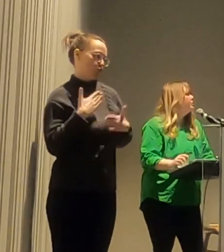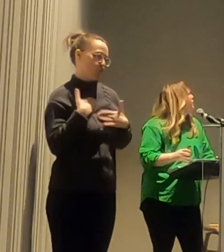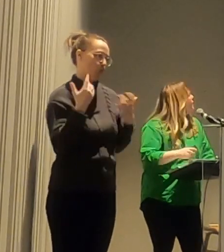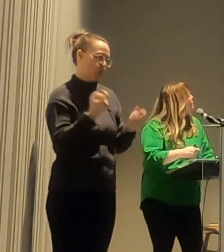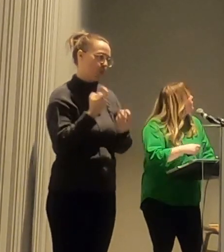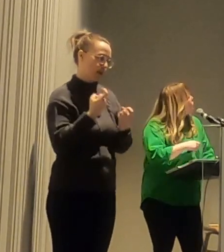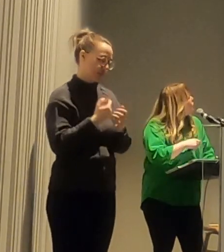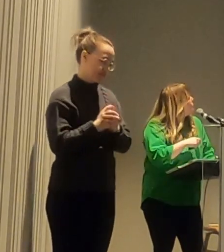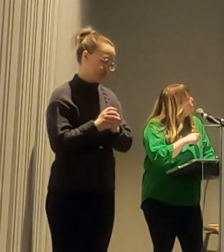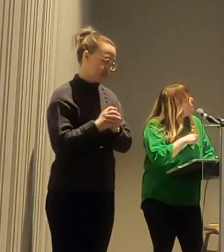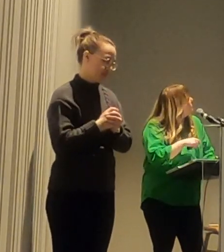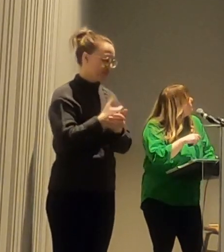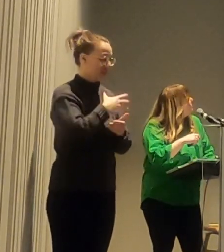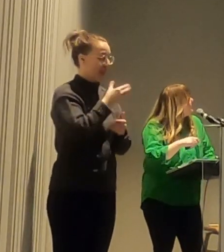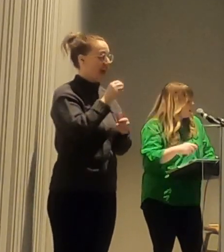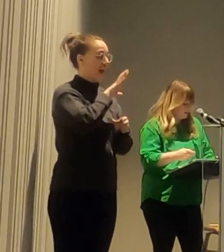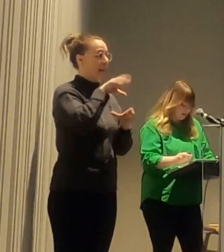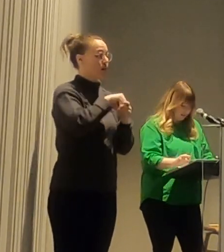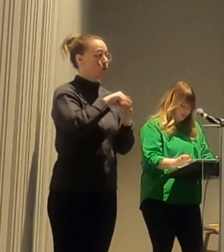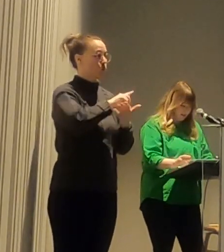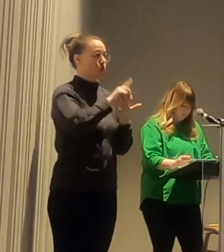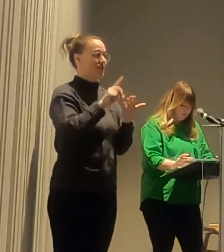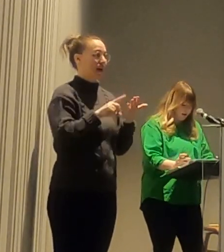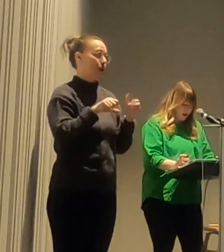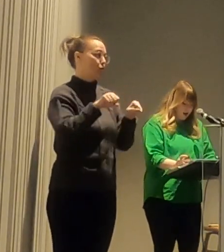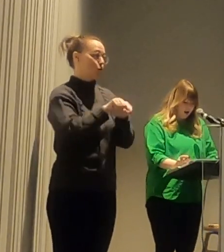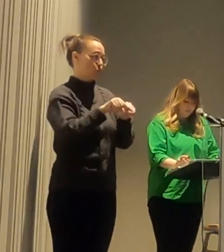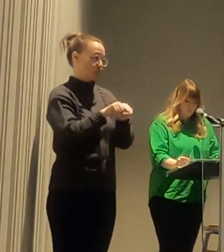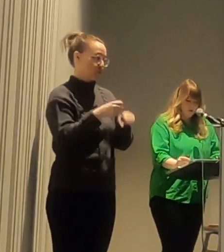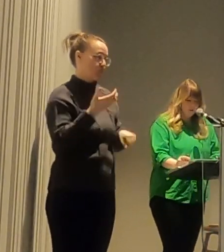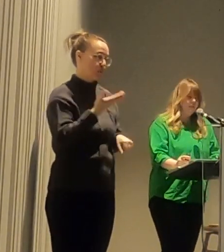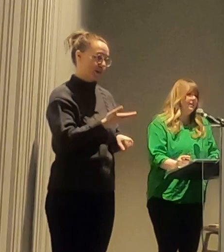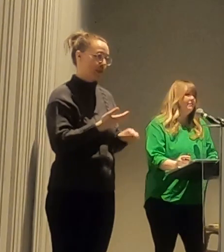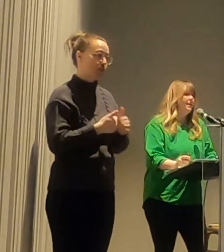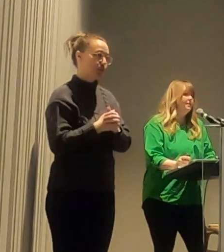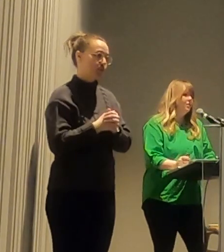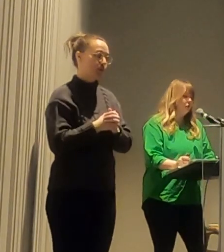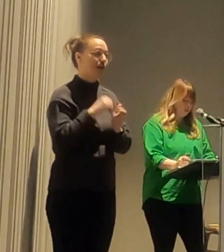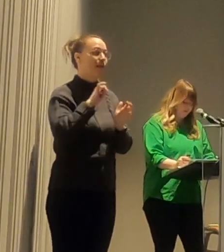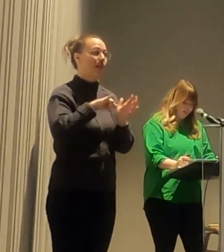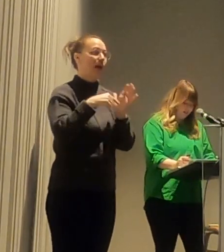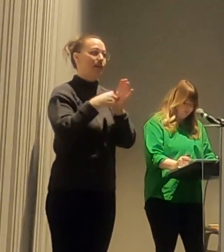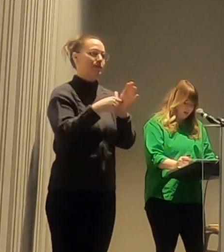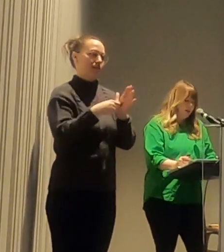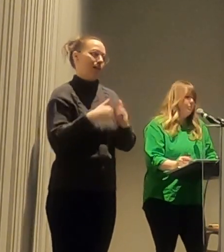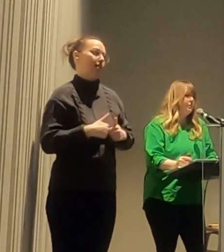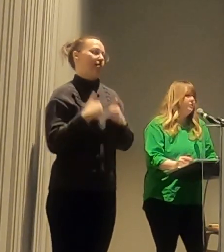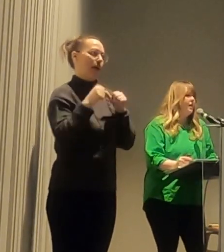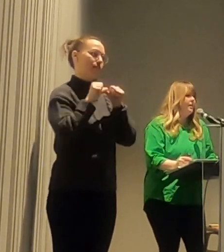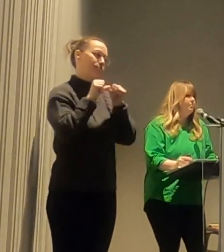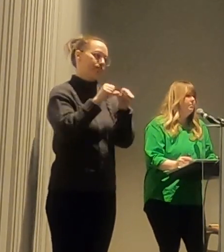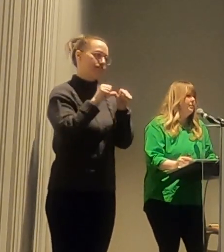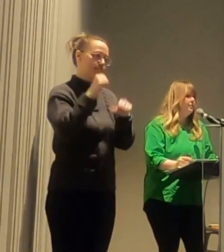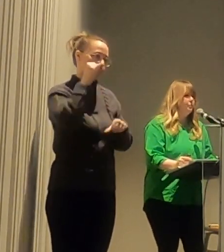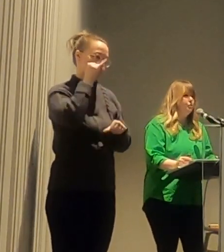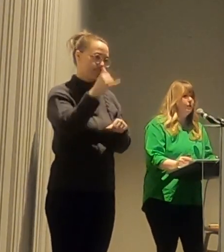the inclusion of the shoe medallion here, which signifies longevity,